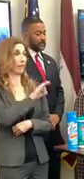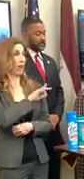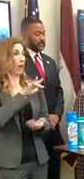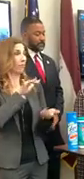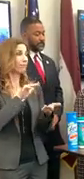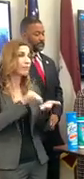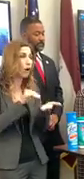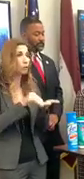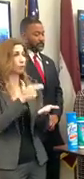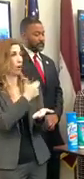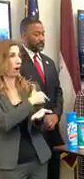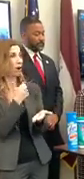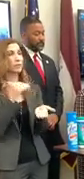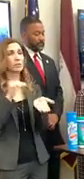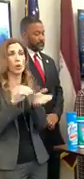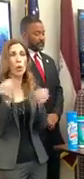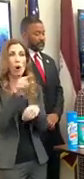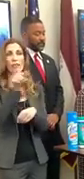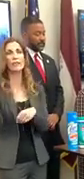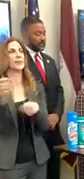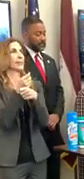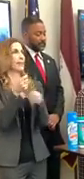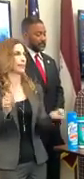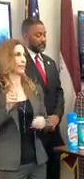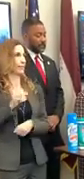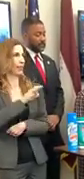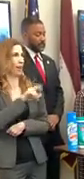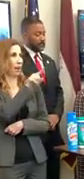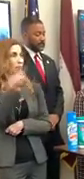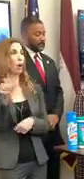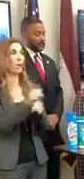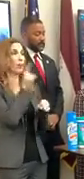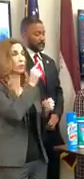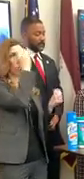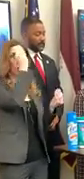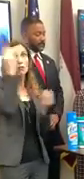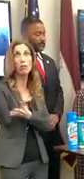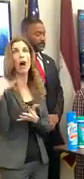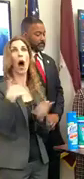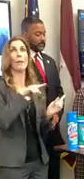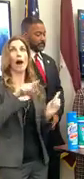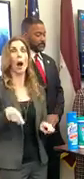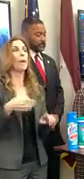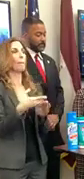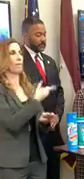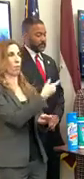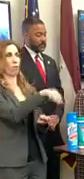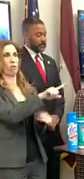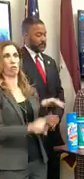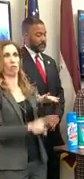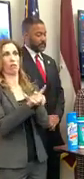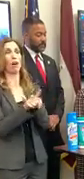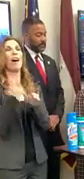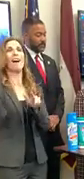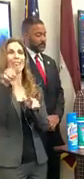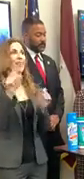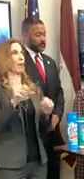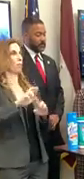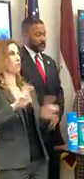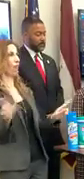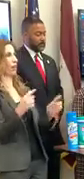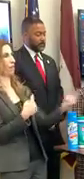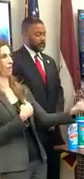safe. So please make sure they know that you are coming before you come, so they can take all the proper